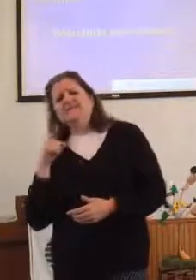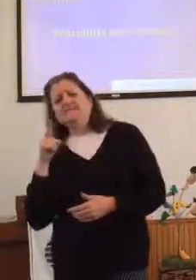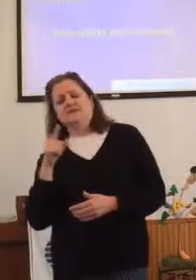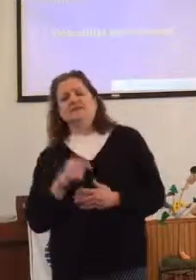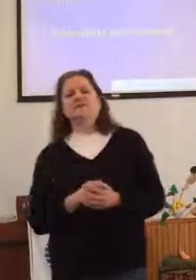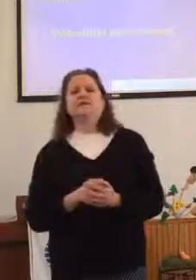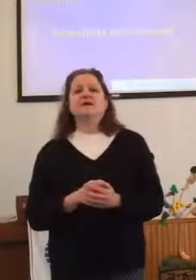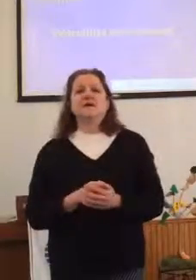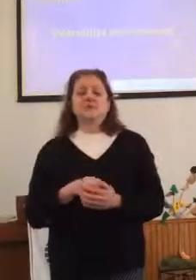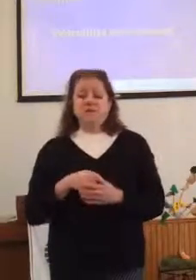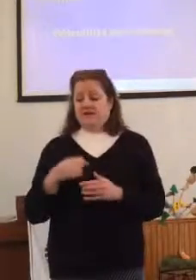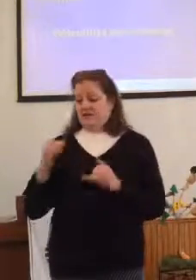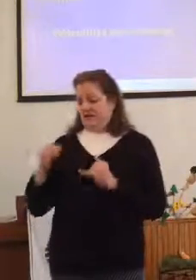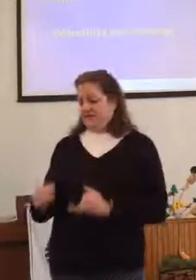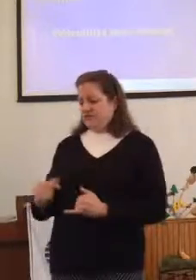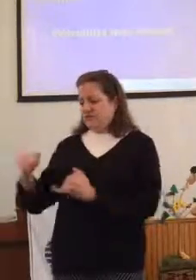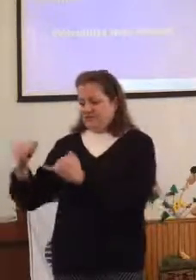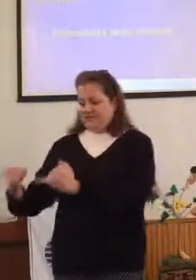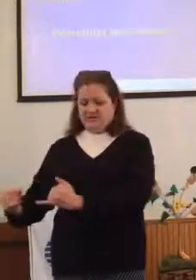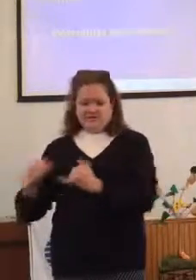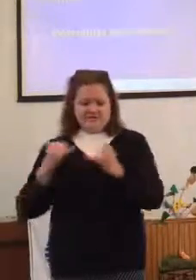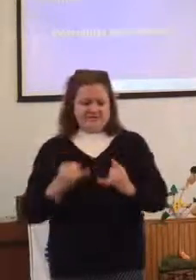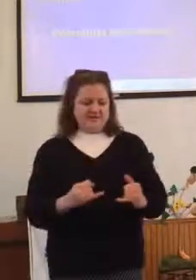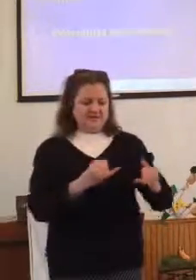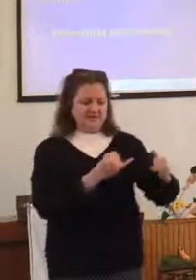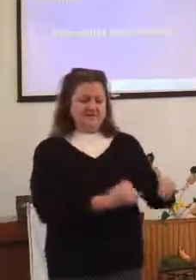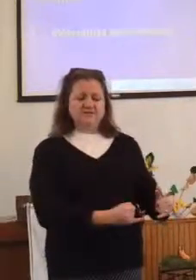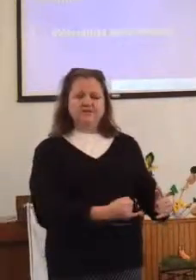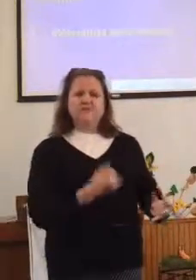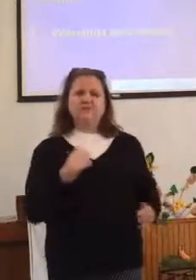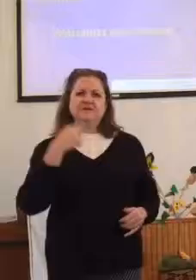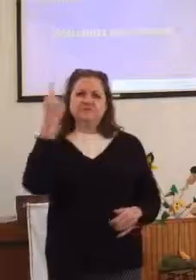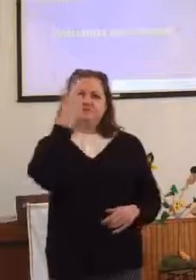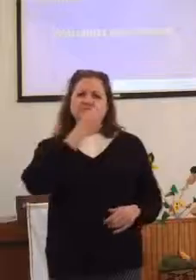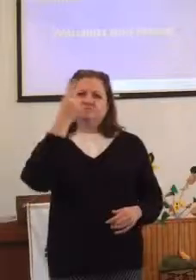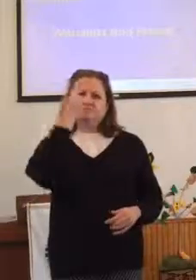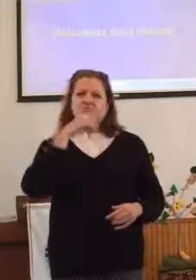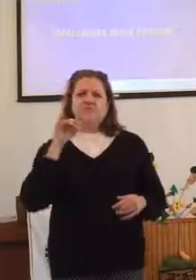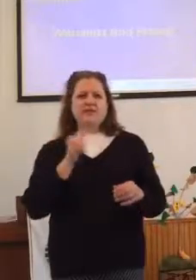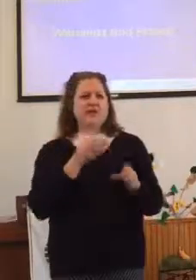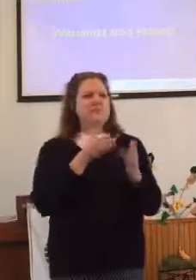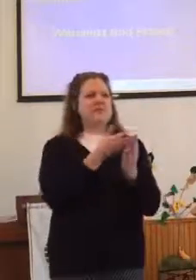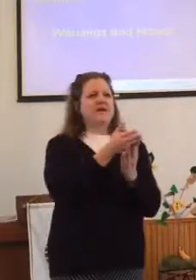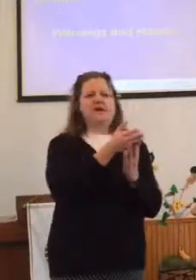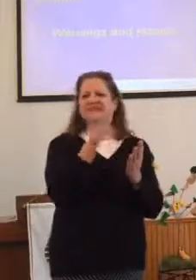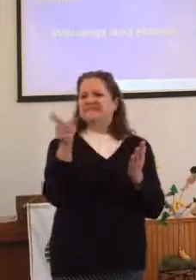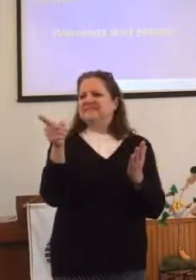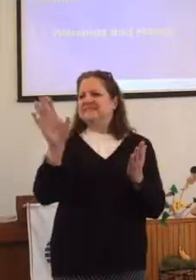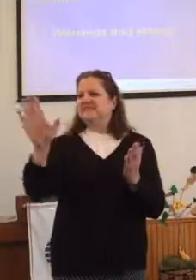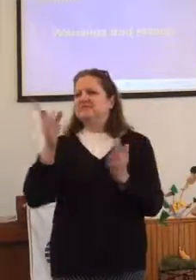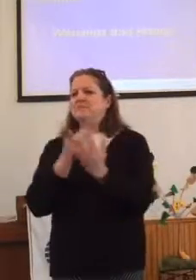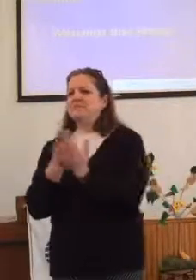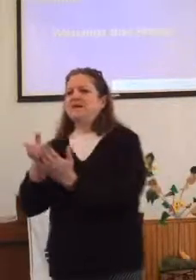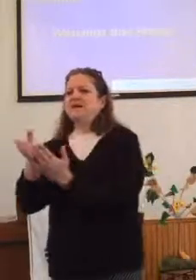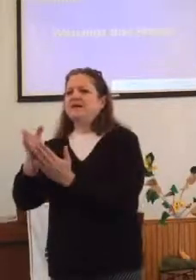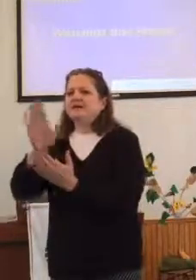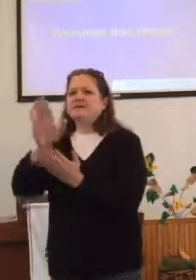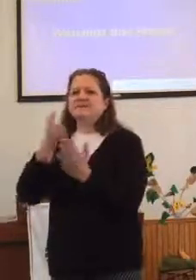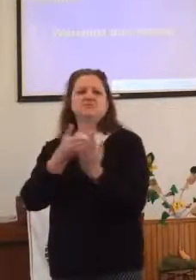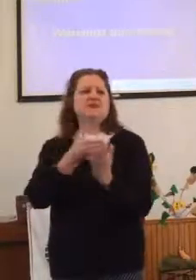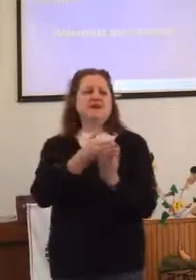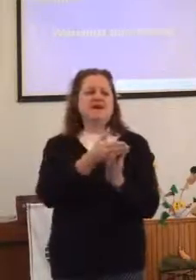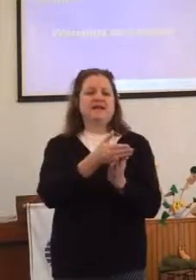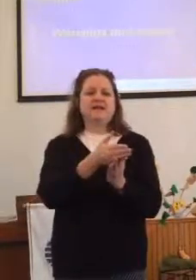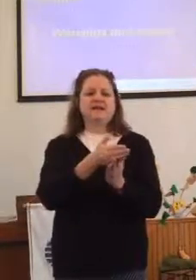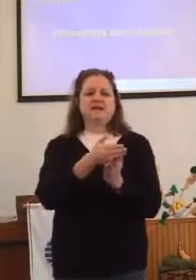Let each of us determine what the right path is for us right